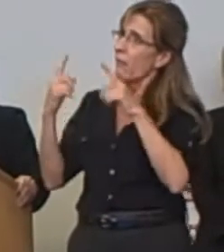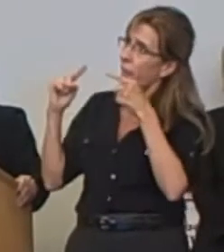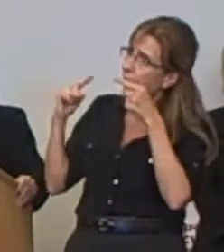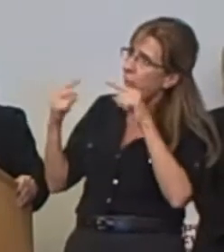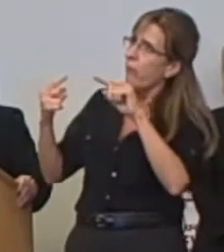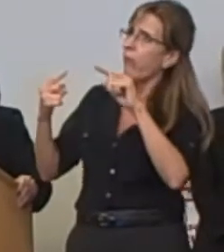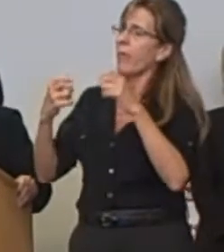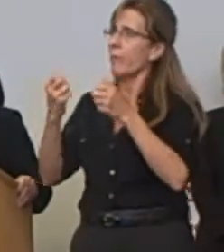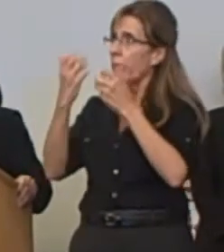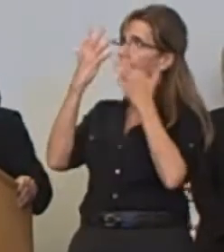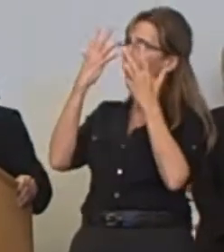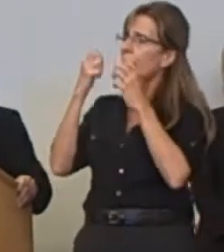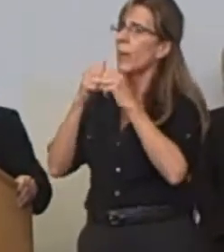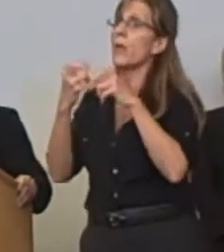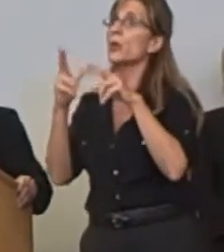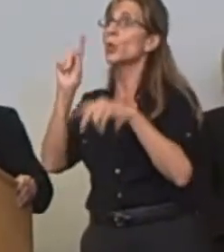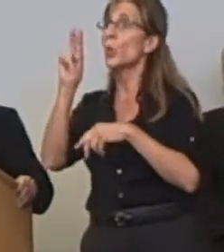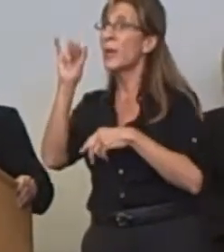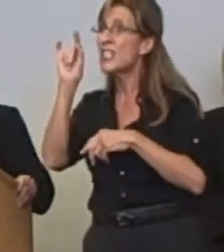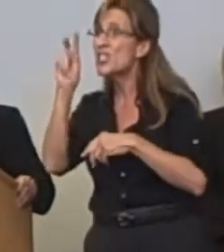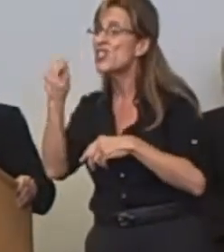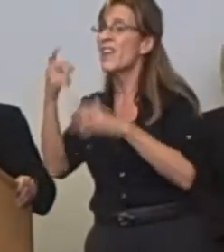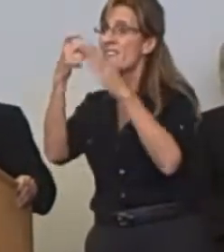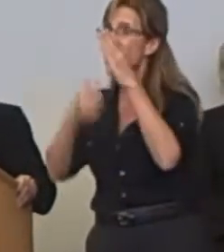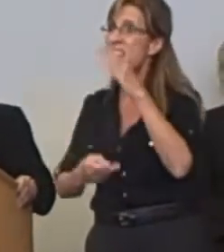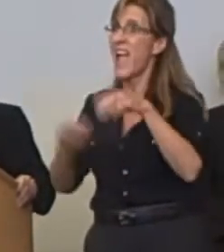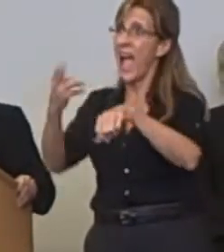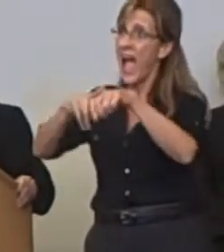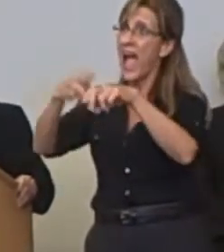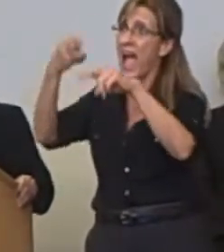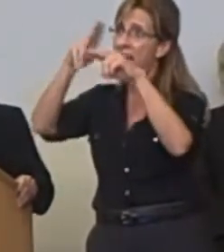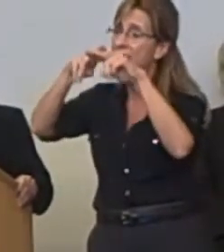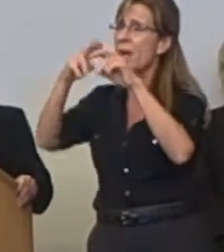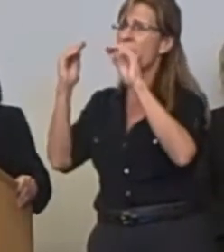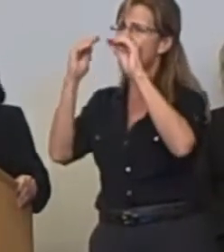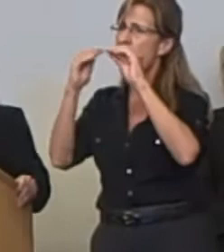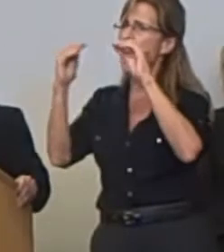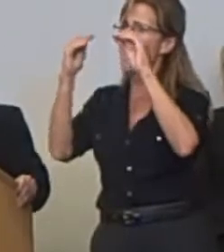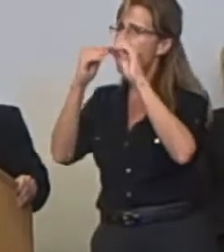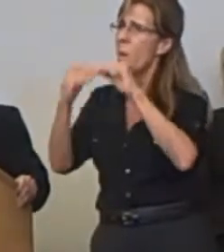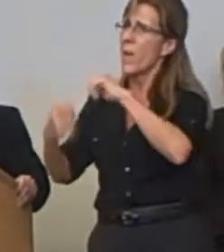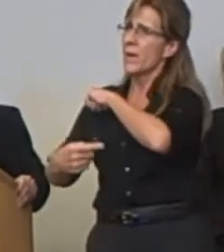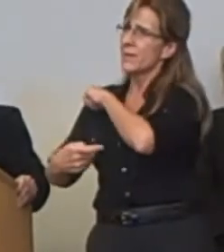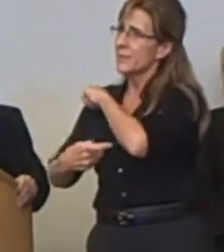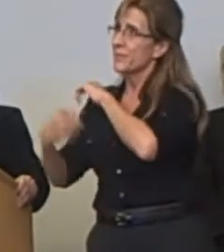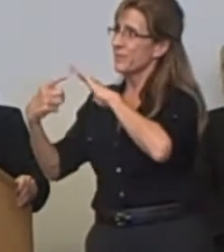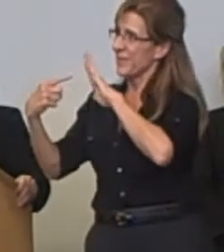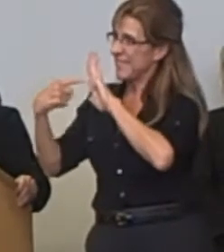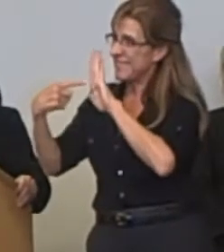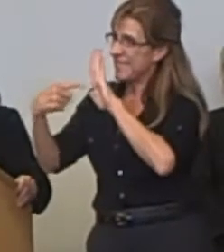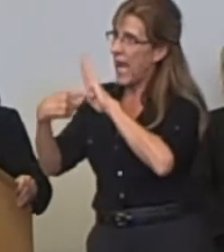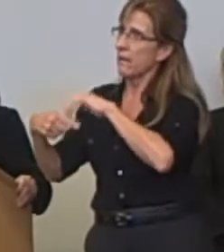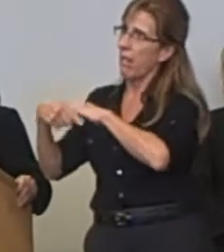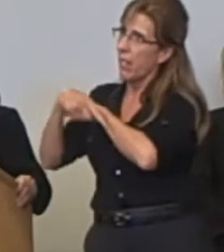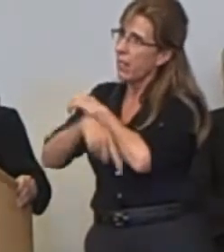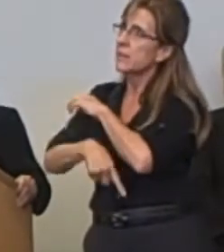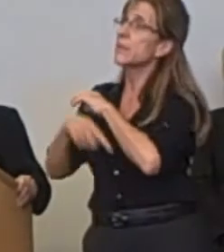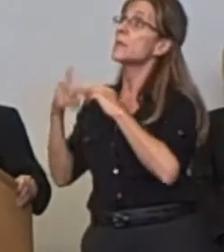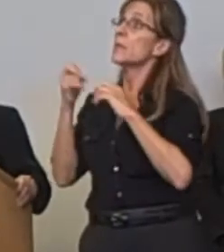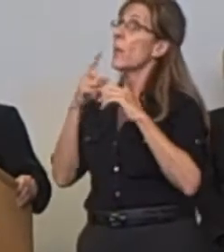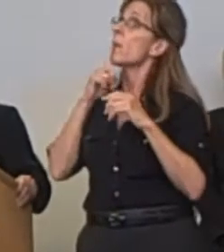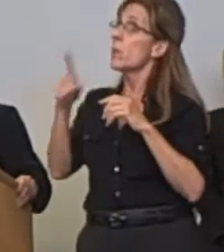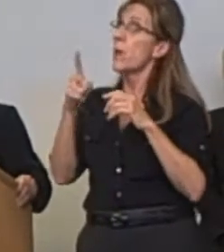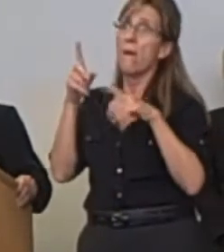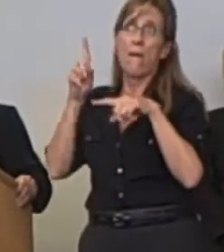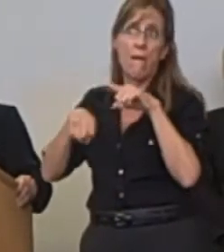hikes, and with more and more debt. At the same time, they find themselves unable to find